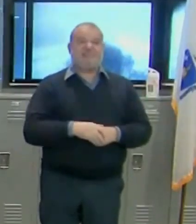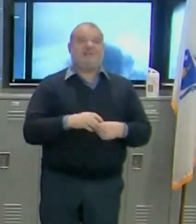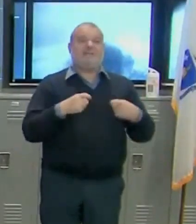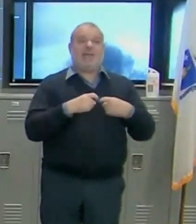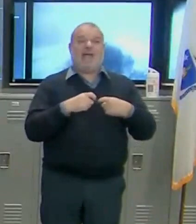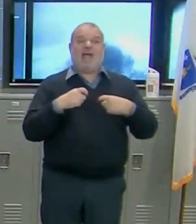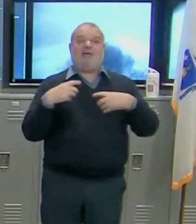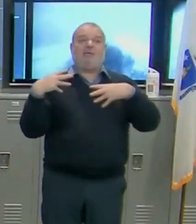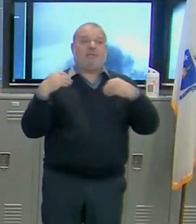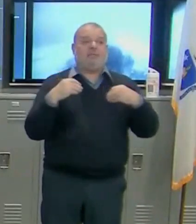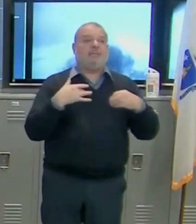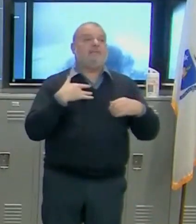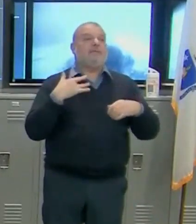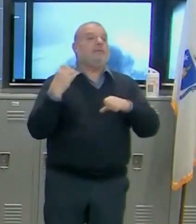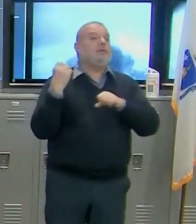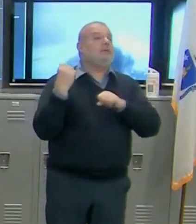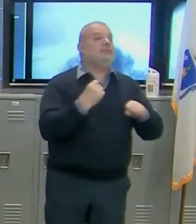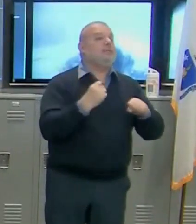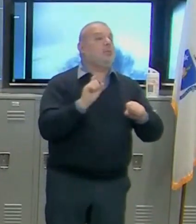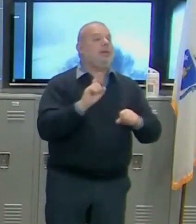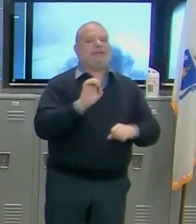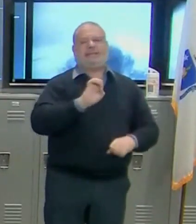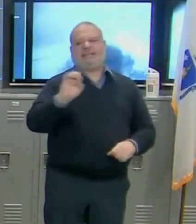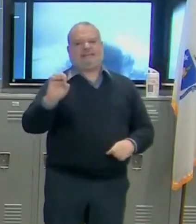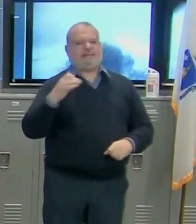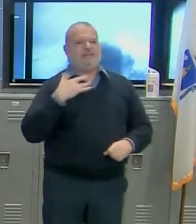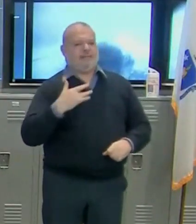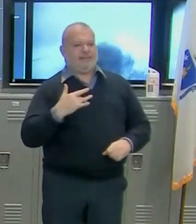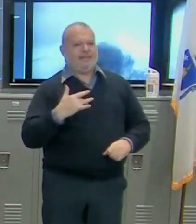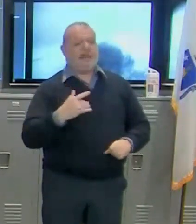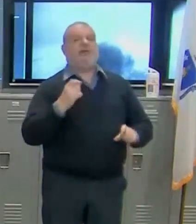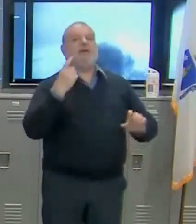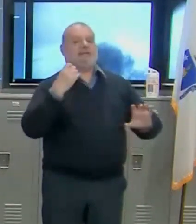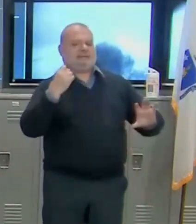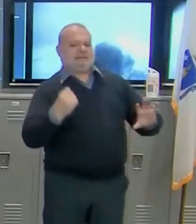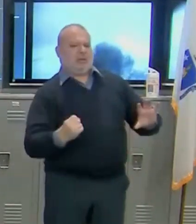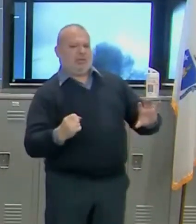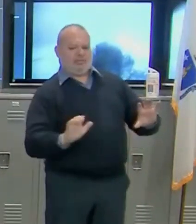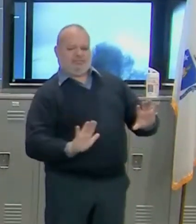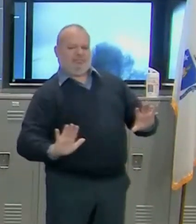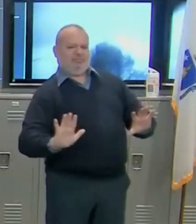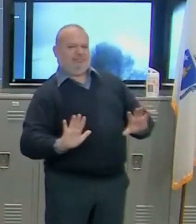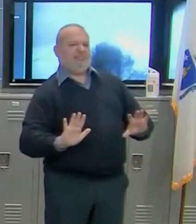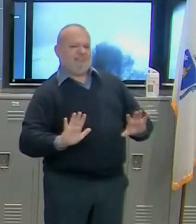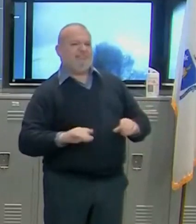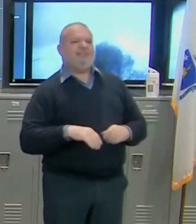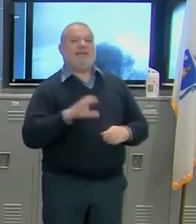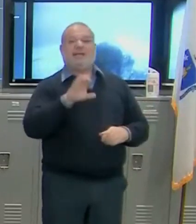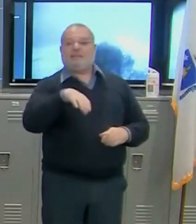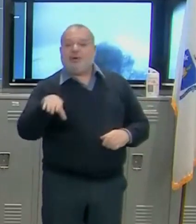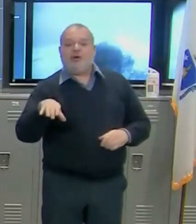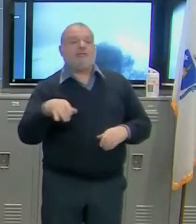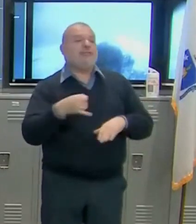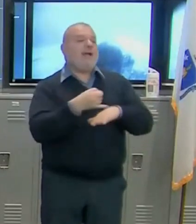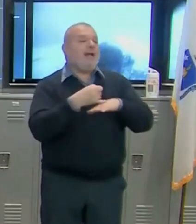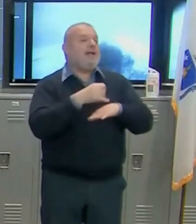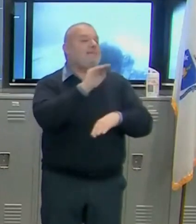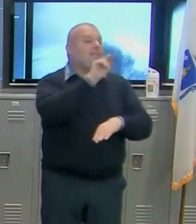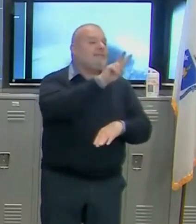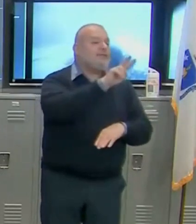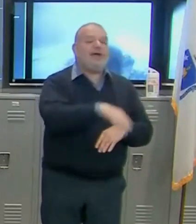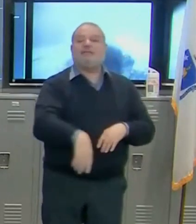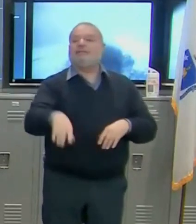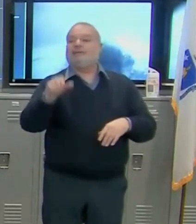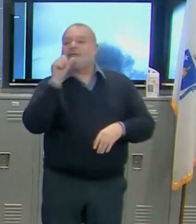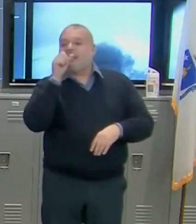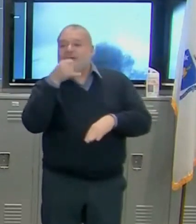in eastern Massachusetts, along the South Shore, Cape Cod, and the islands. The high winds and snowfall across the